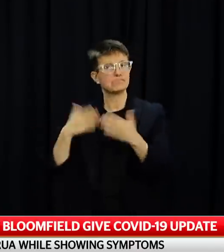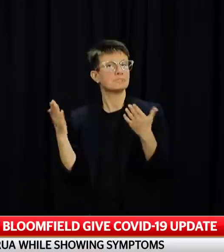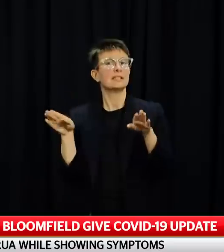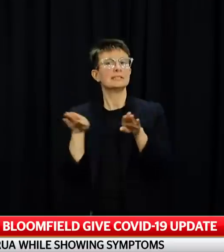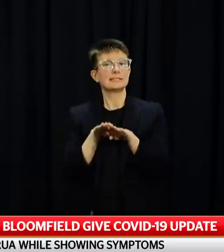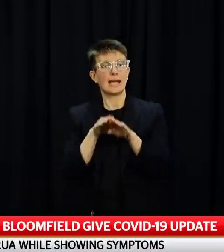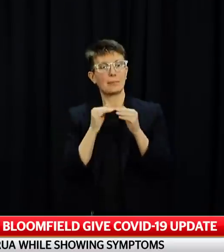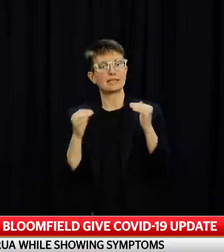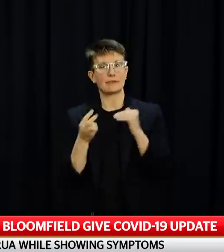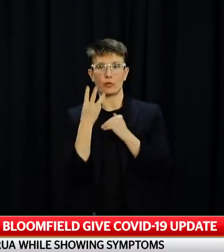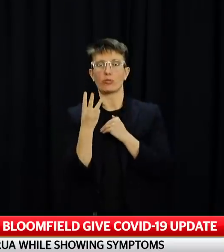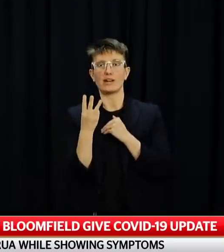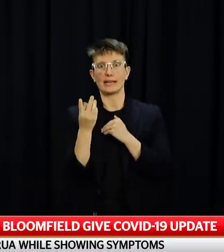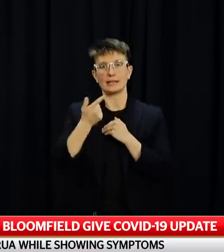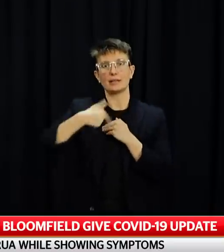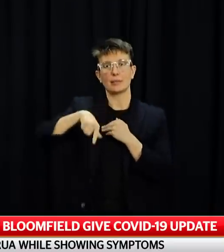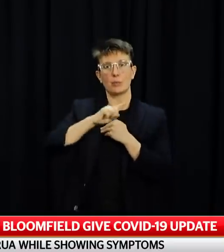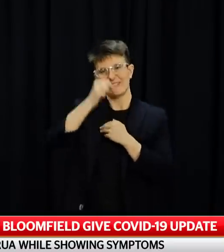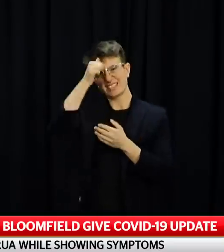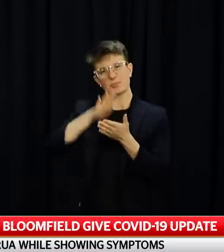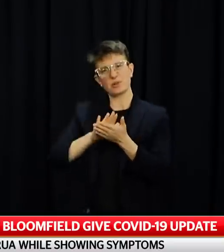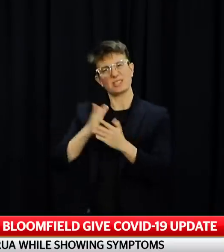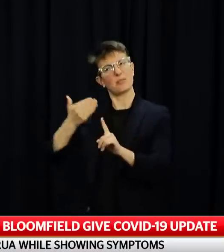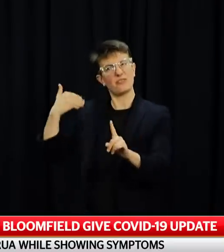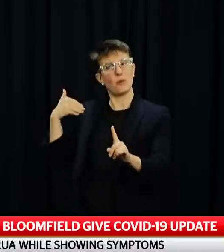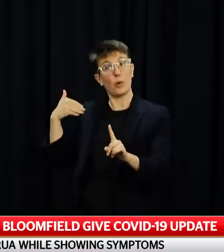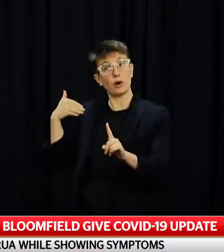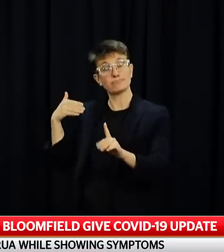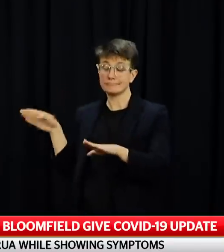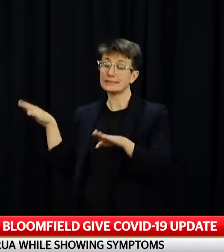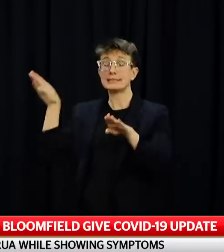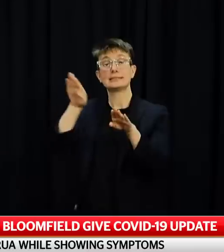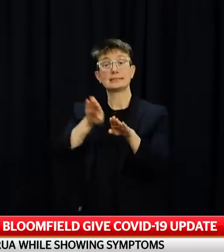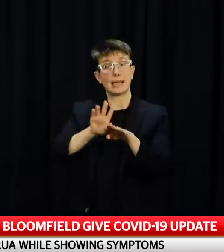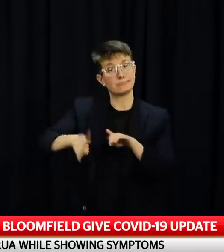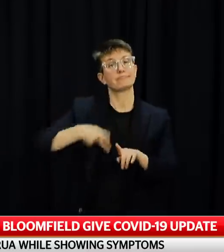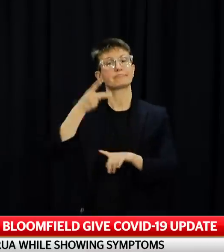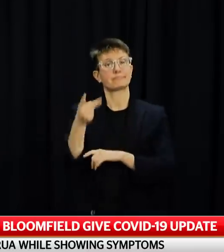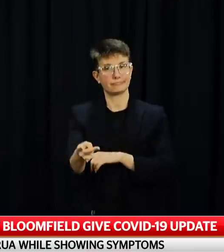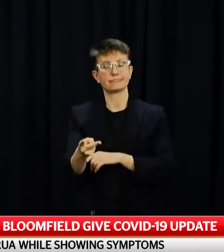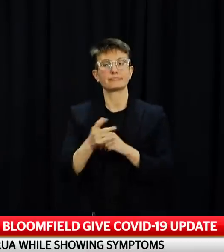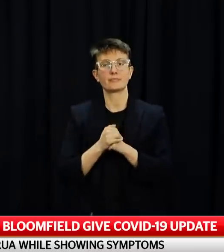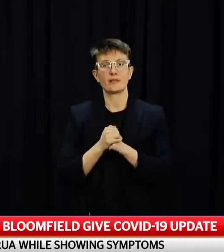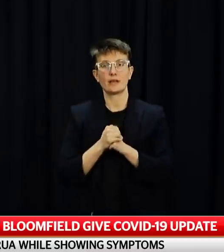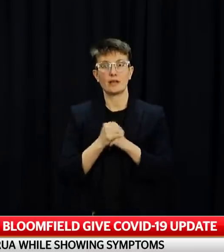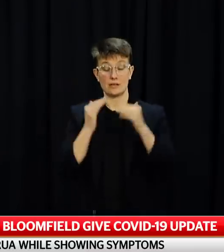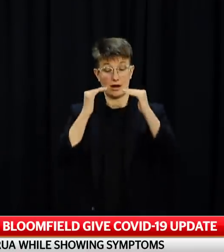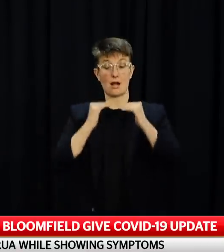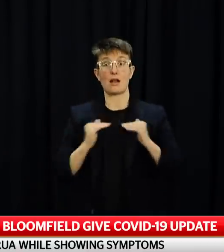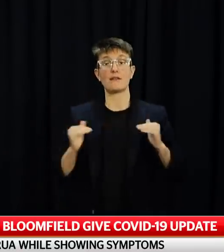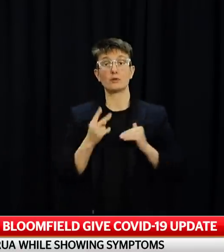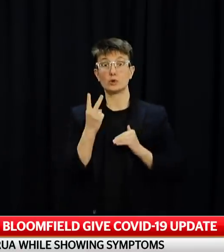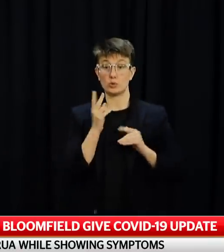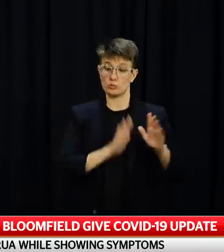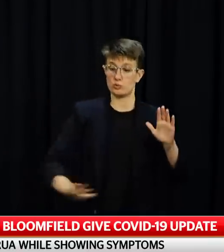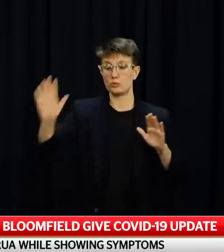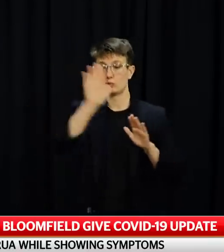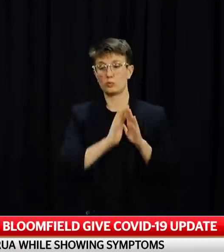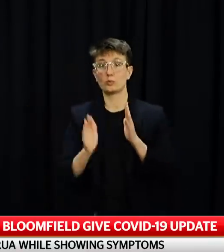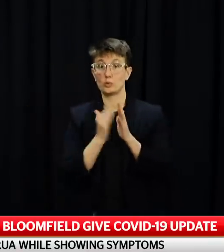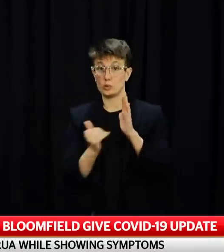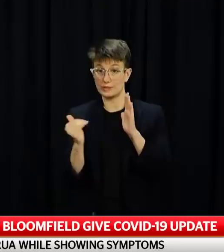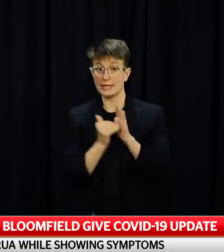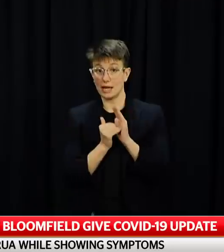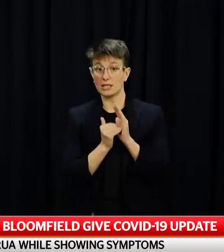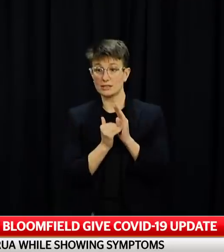3 that we've all experienced before apply once again. And for level 2, which is the